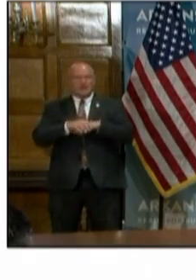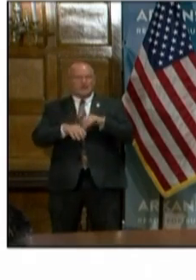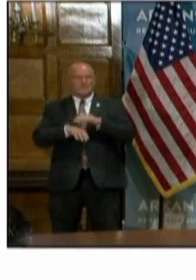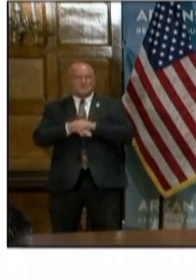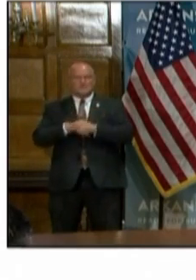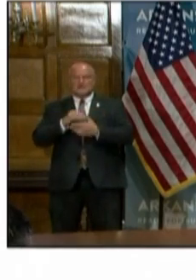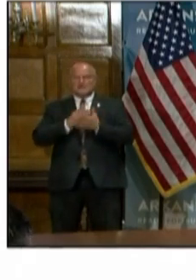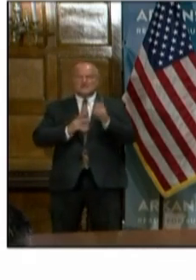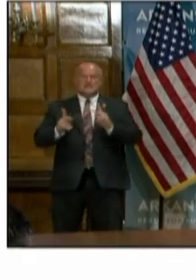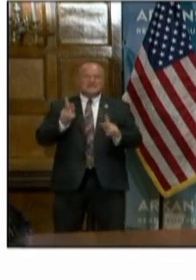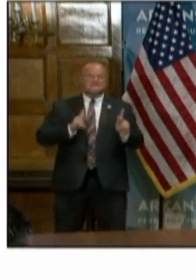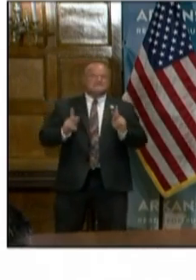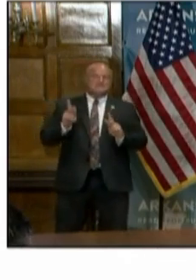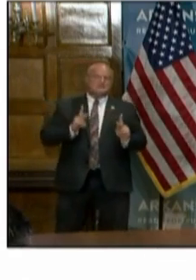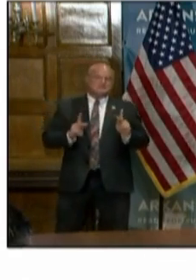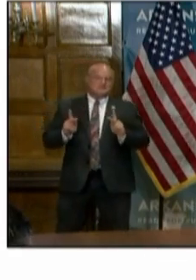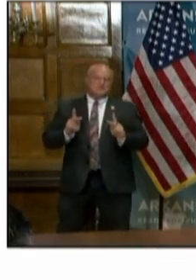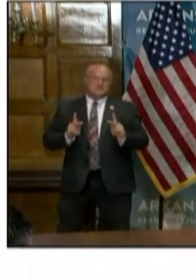some folks who are just,